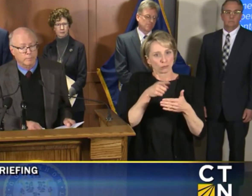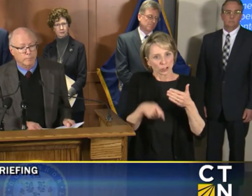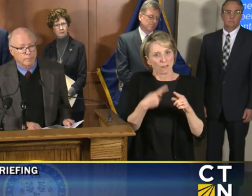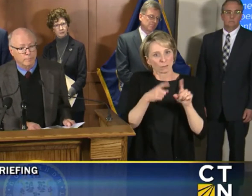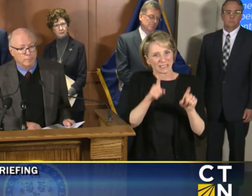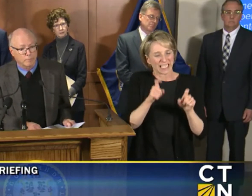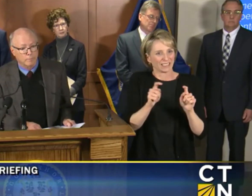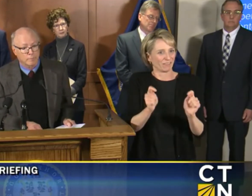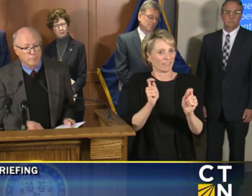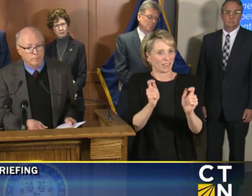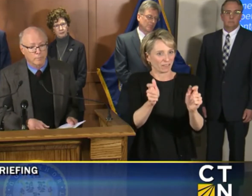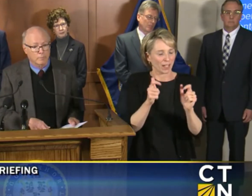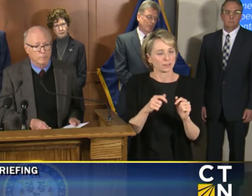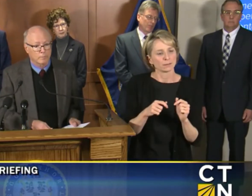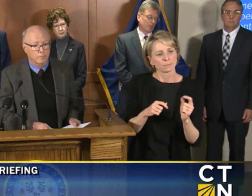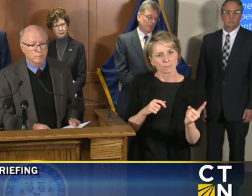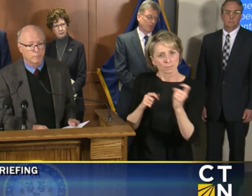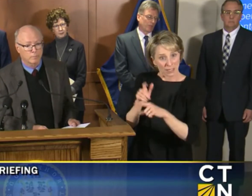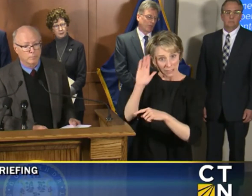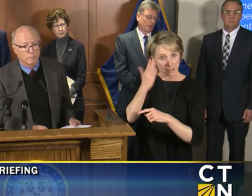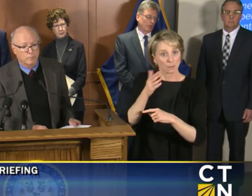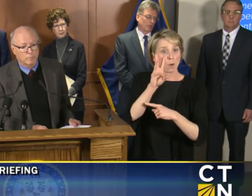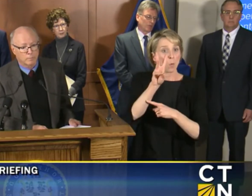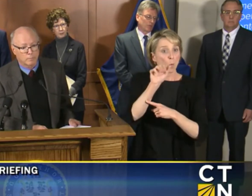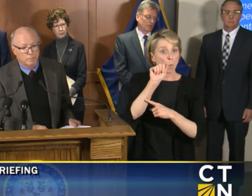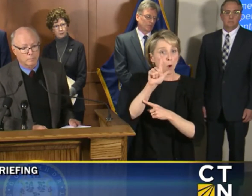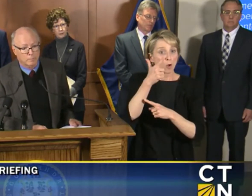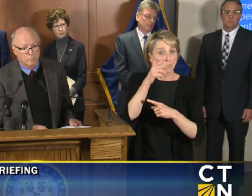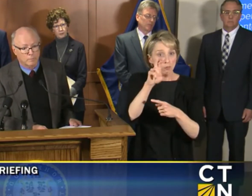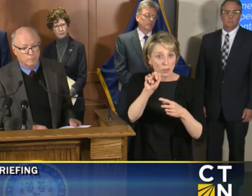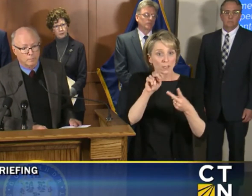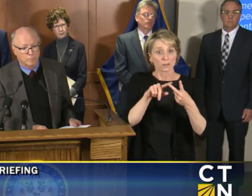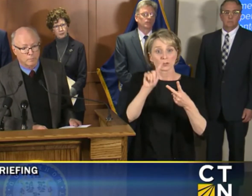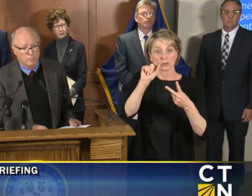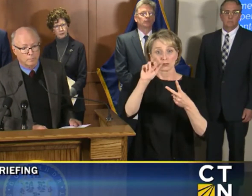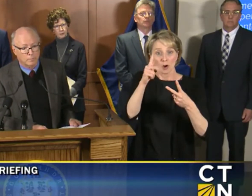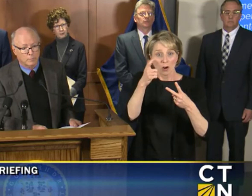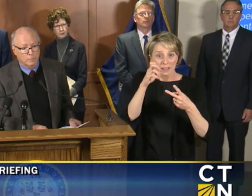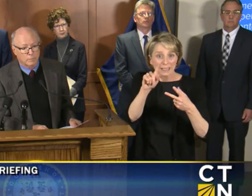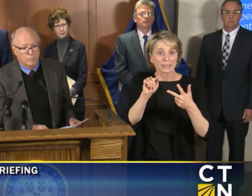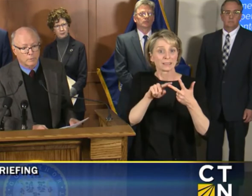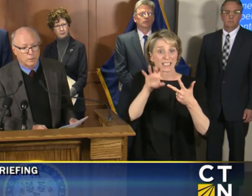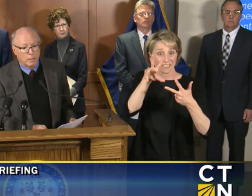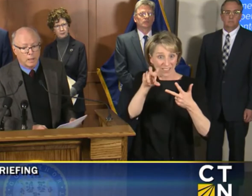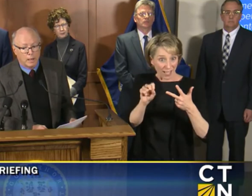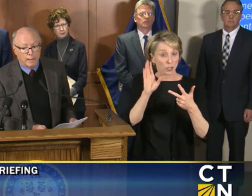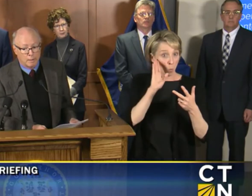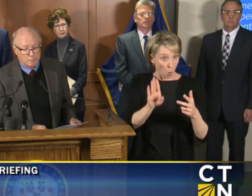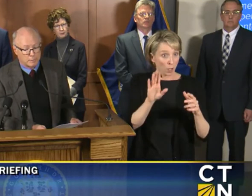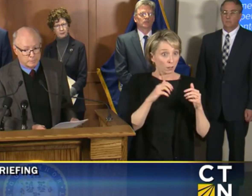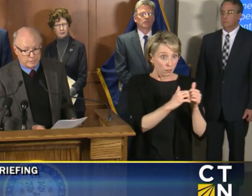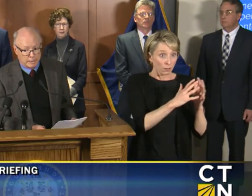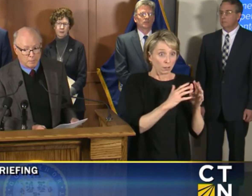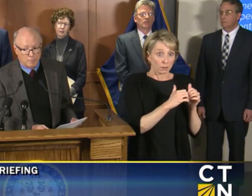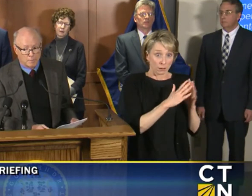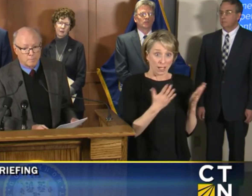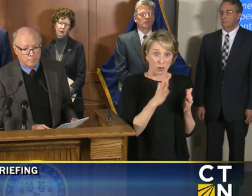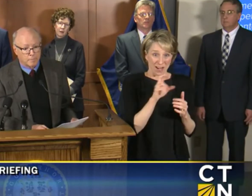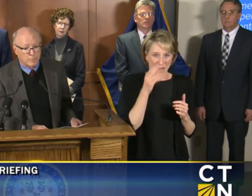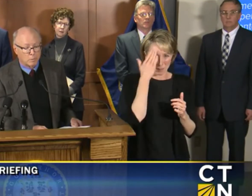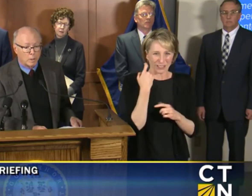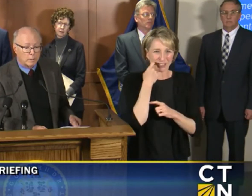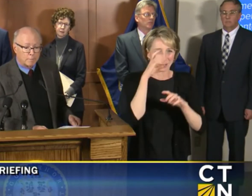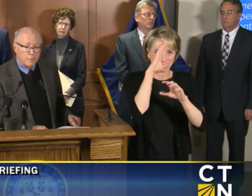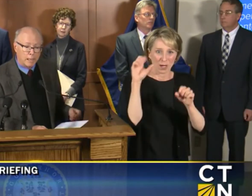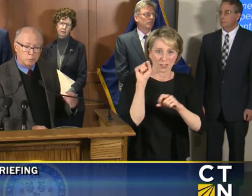understanding that Walgreens, Target, CVS, and others may be doing similar things in Connecticut? We heard the president mention that they were doing yeah. it on a